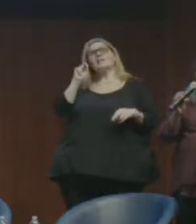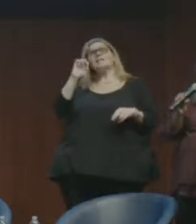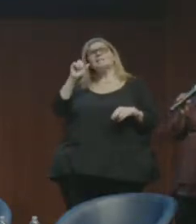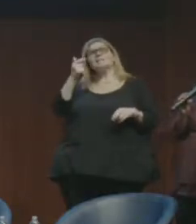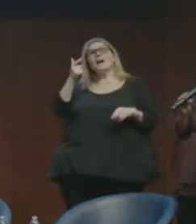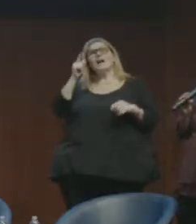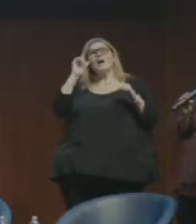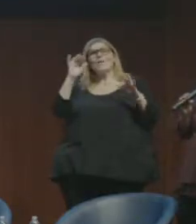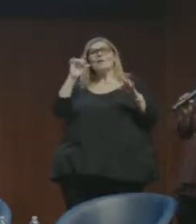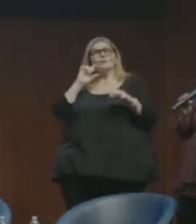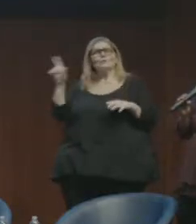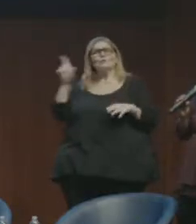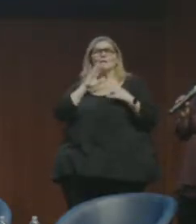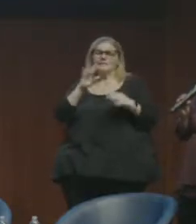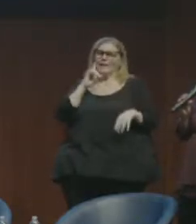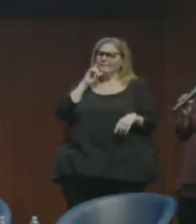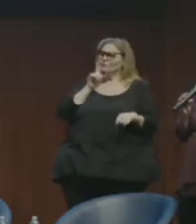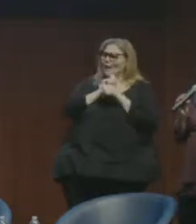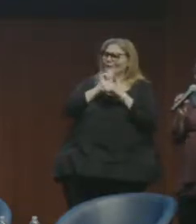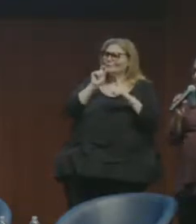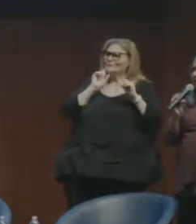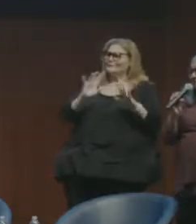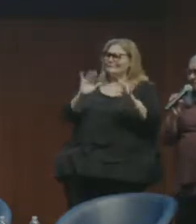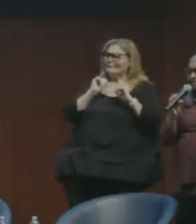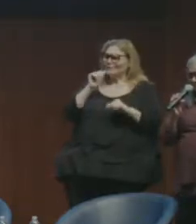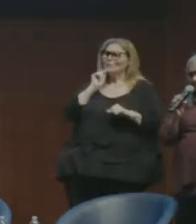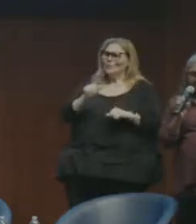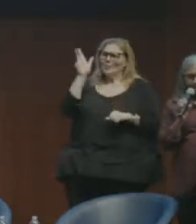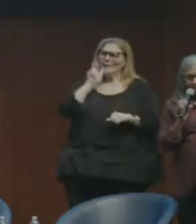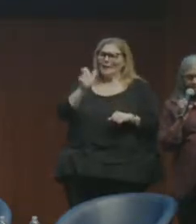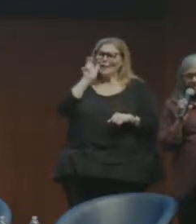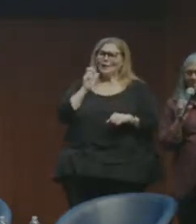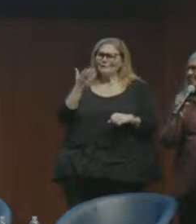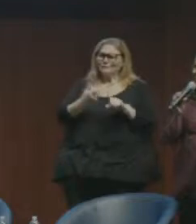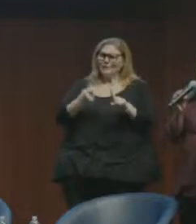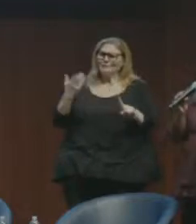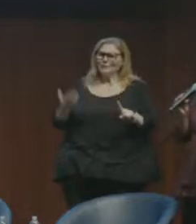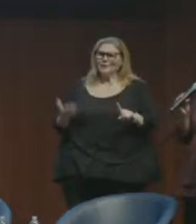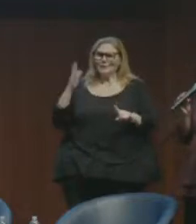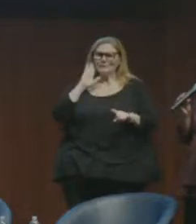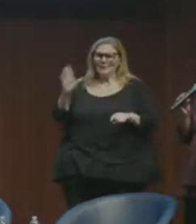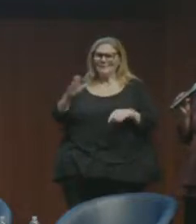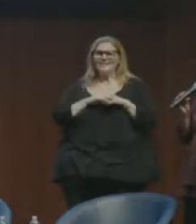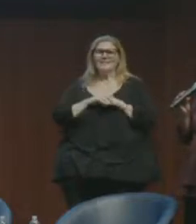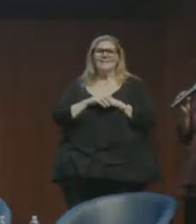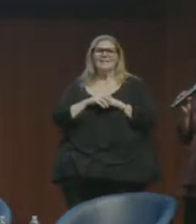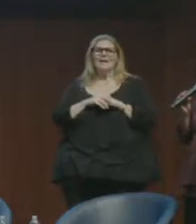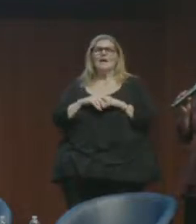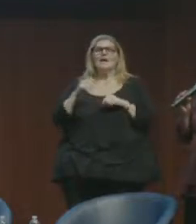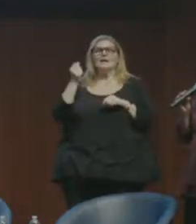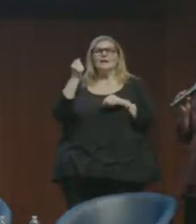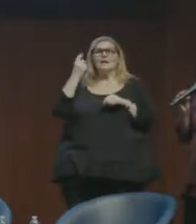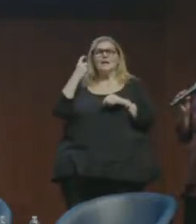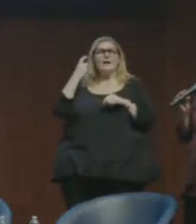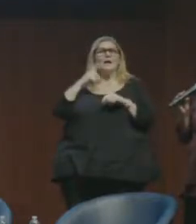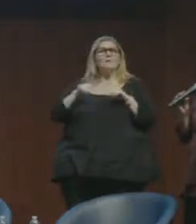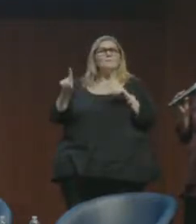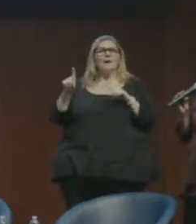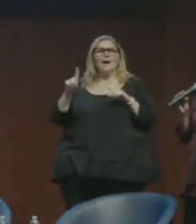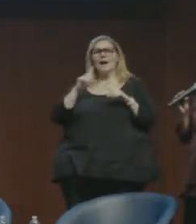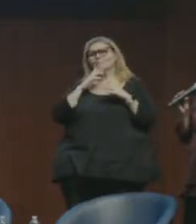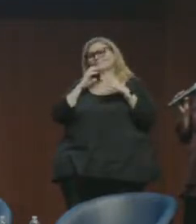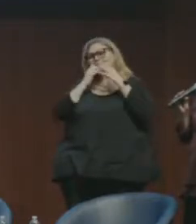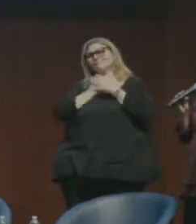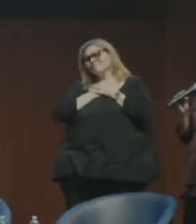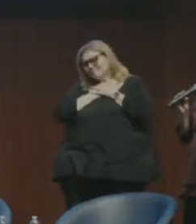she's going to sing, I think. So she will not be an unsung heroine. But I'm very